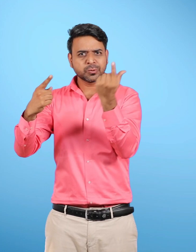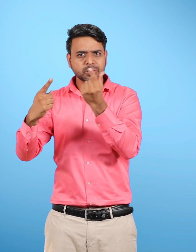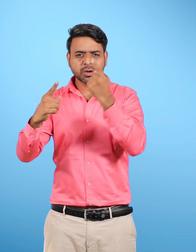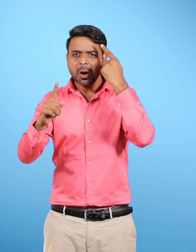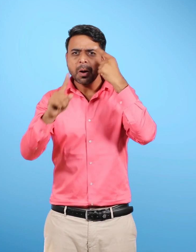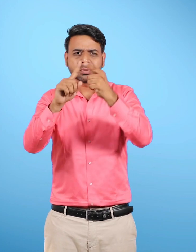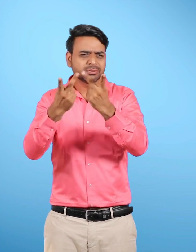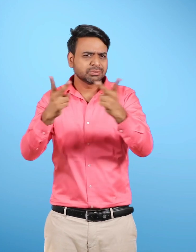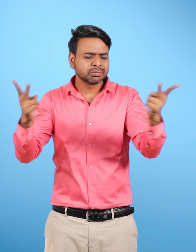easier.